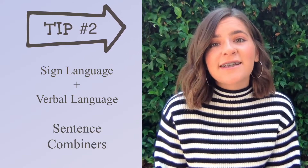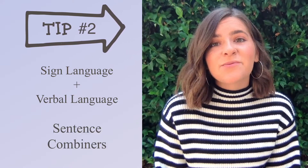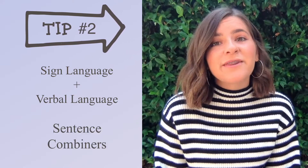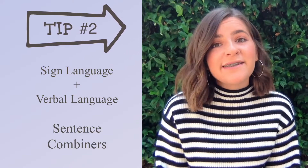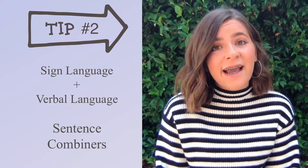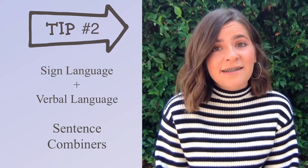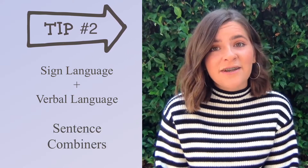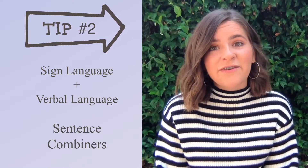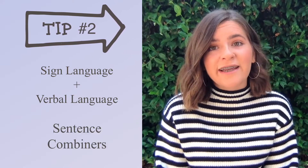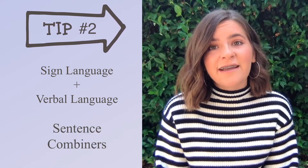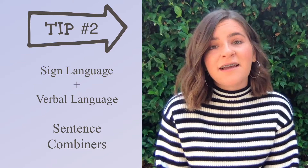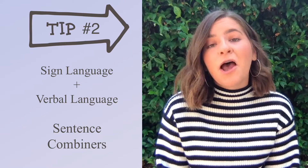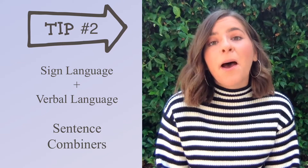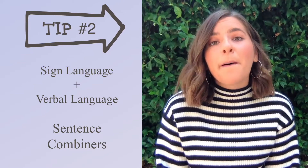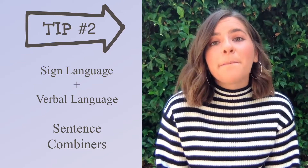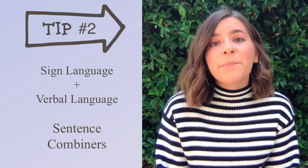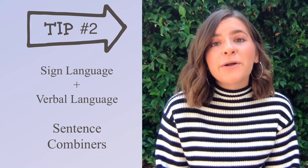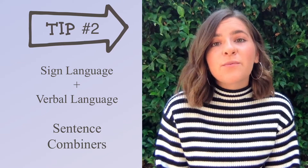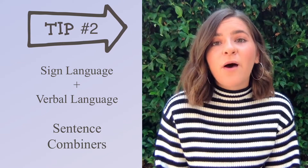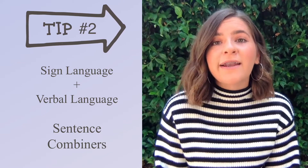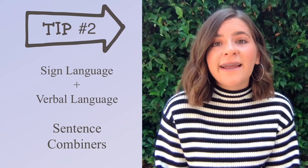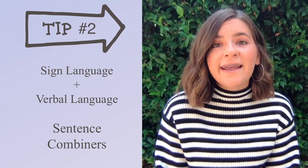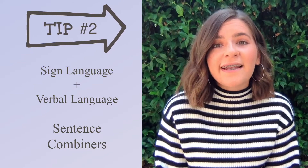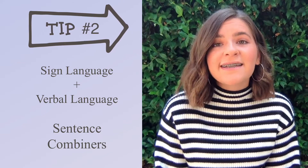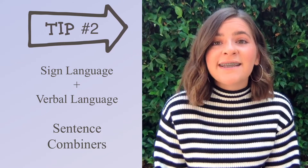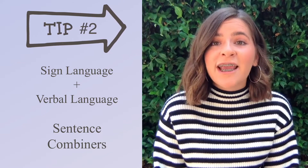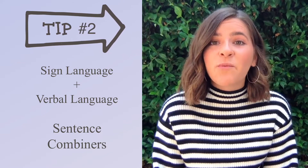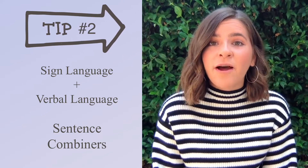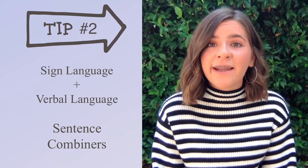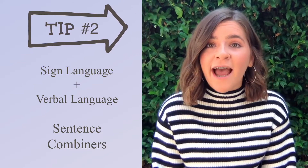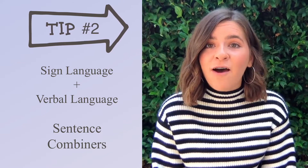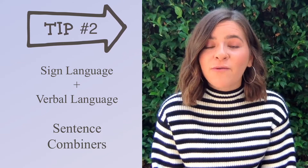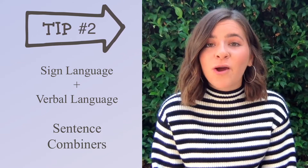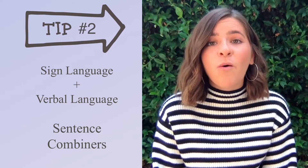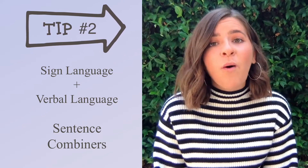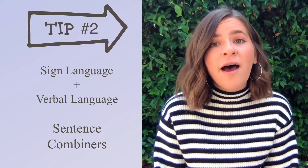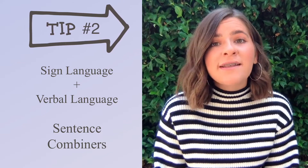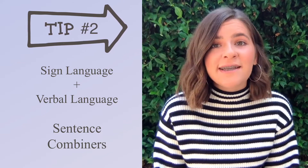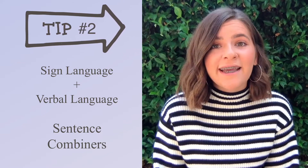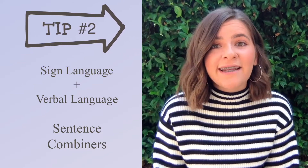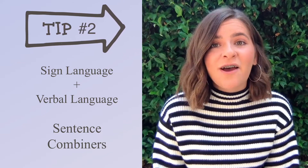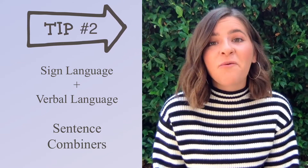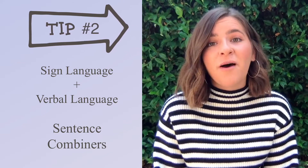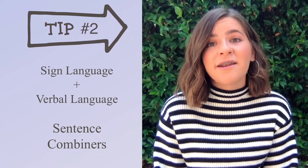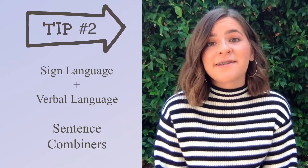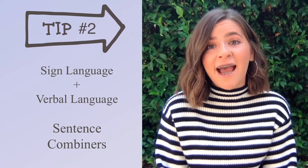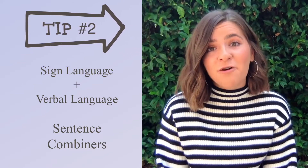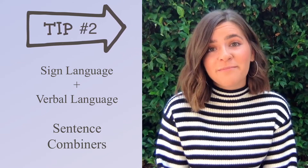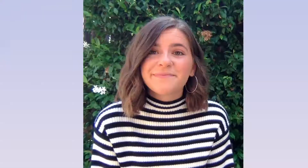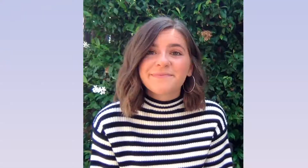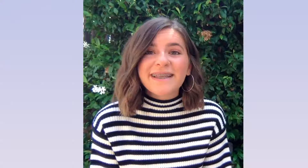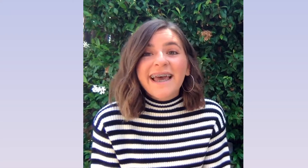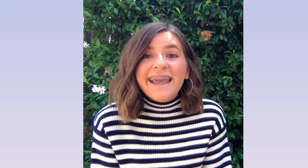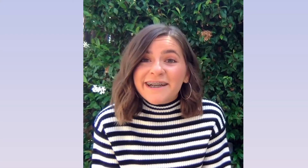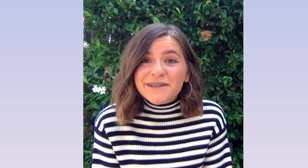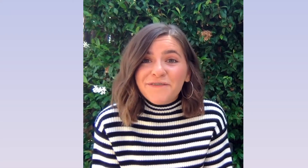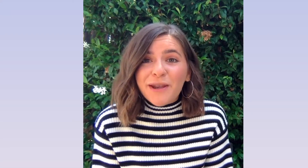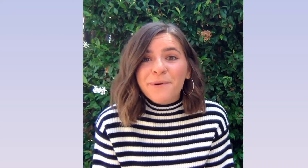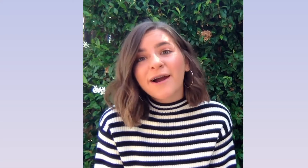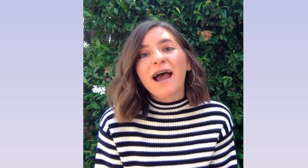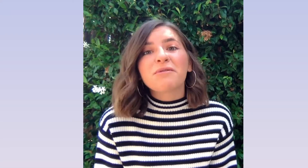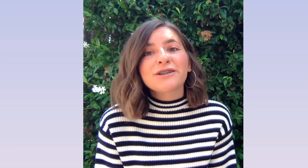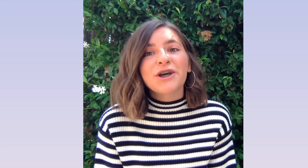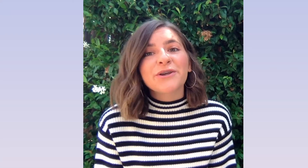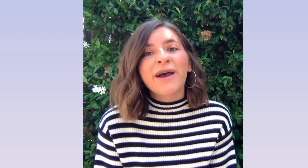such as with this activity, put wand in, take wand out, wand in, wand out. Here's the